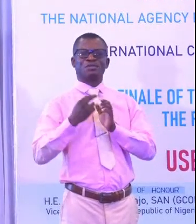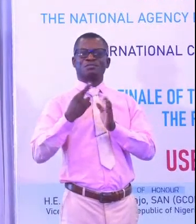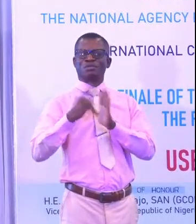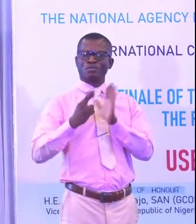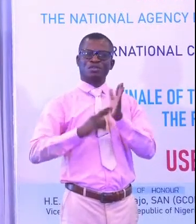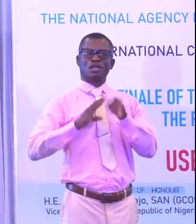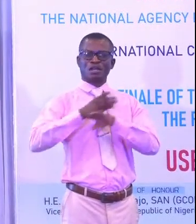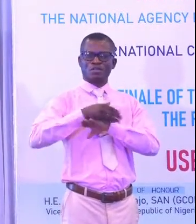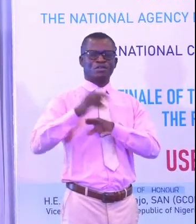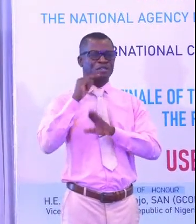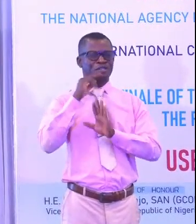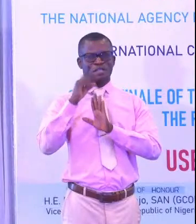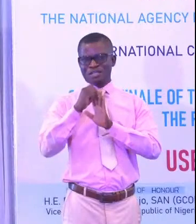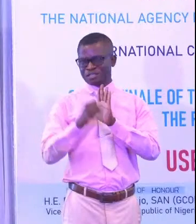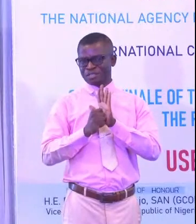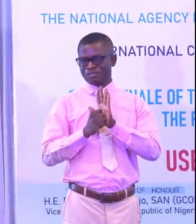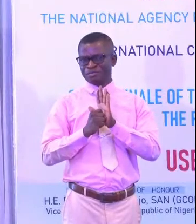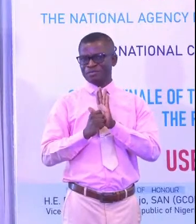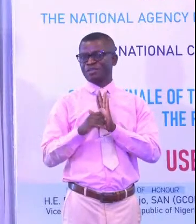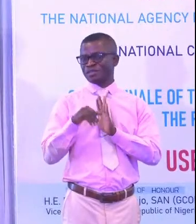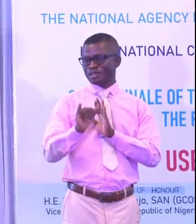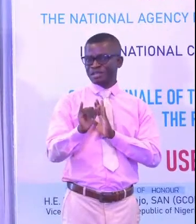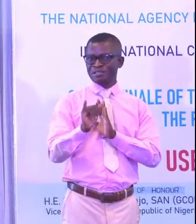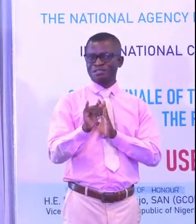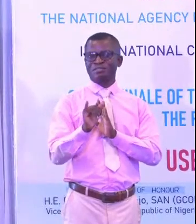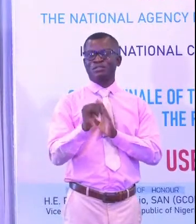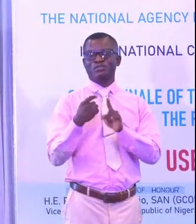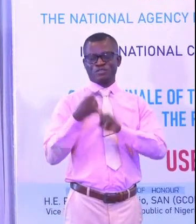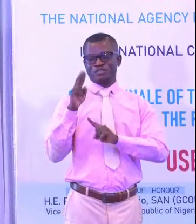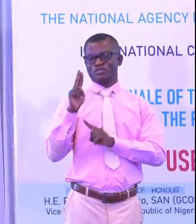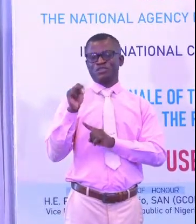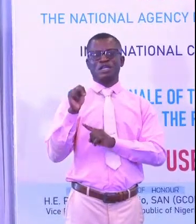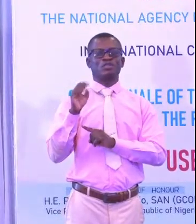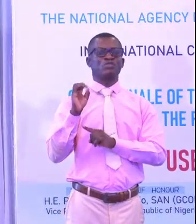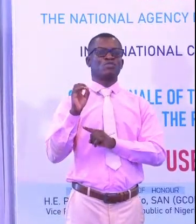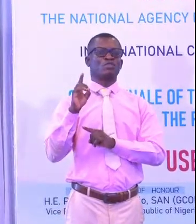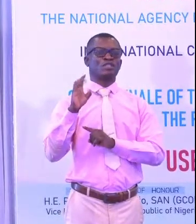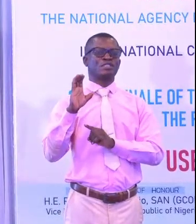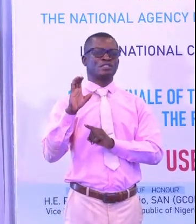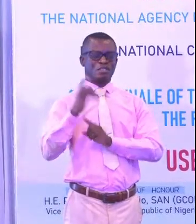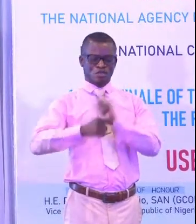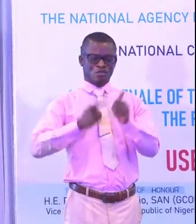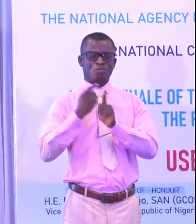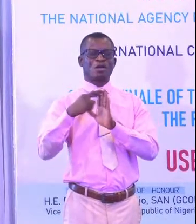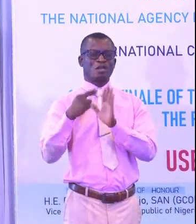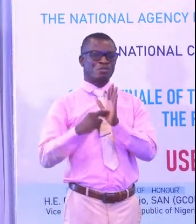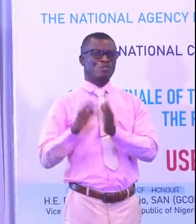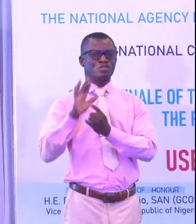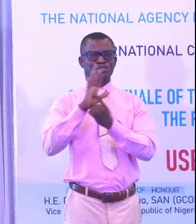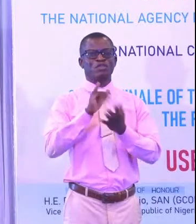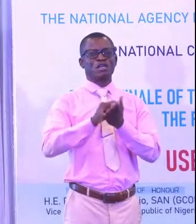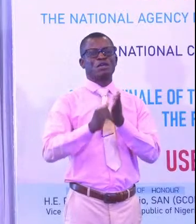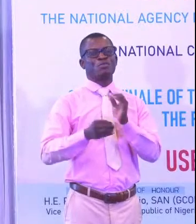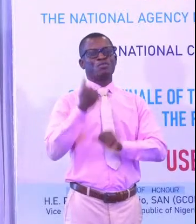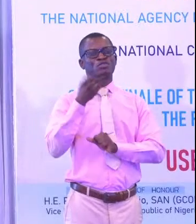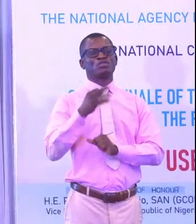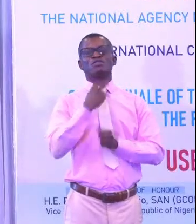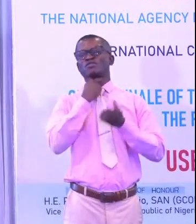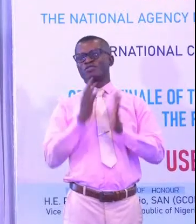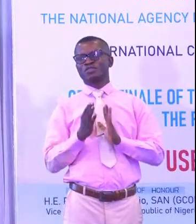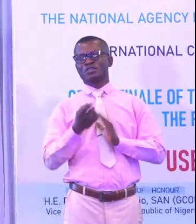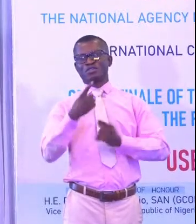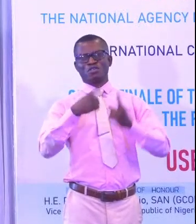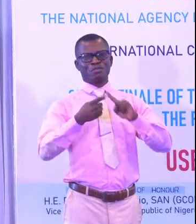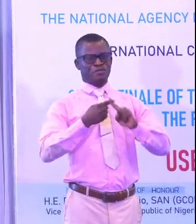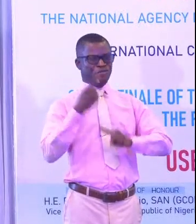states. Moreover, most recent data from UNODC's global report indicate that most of the victims detected in the region